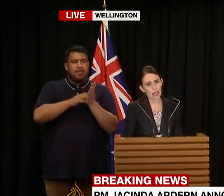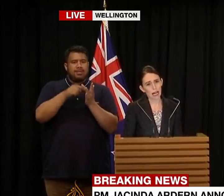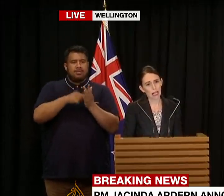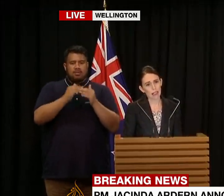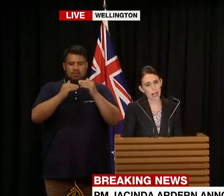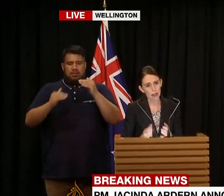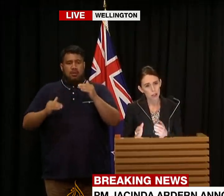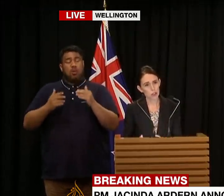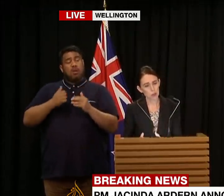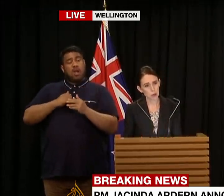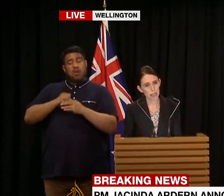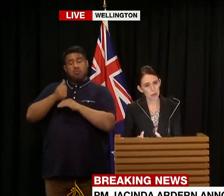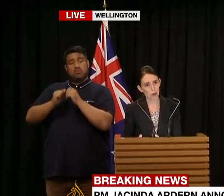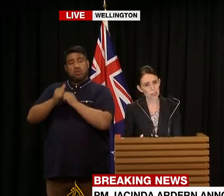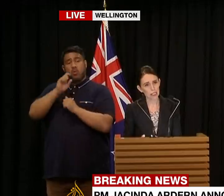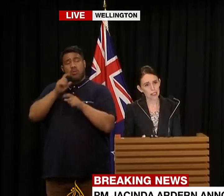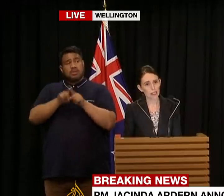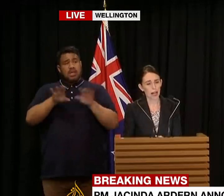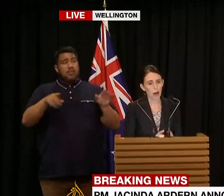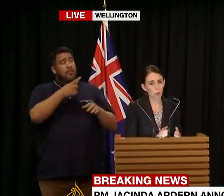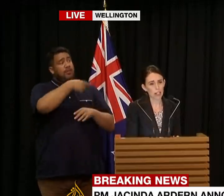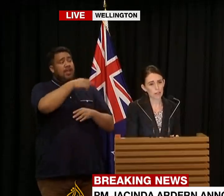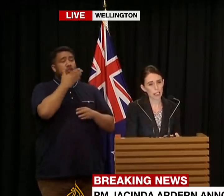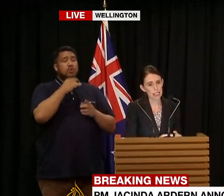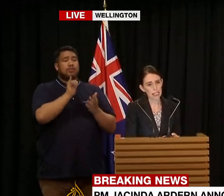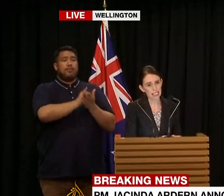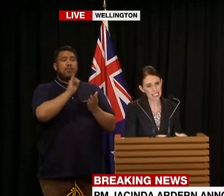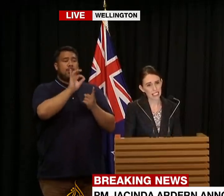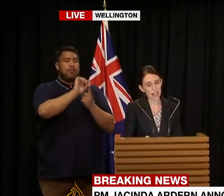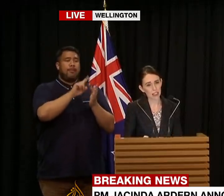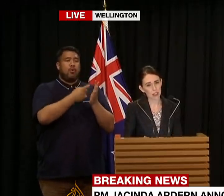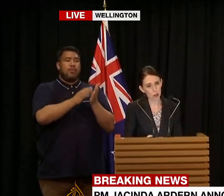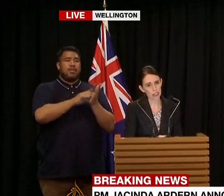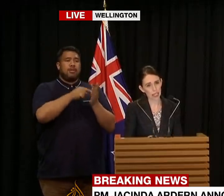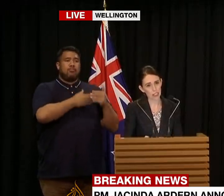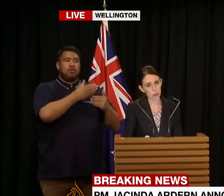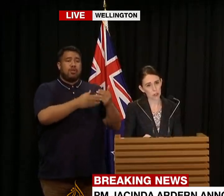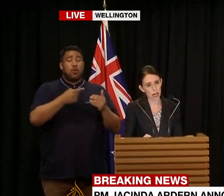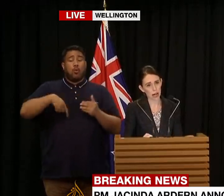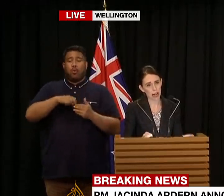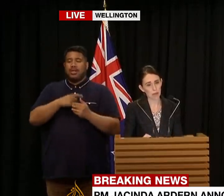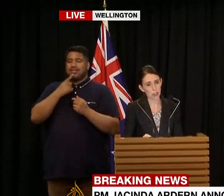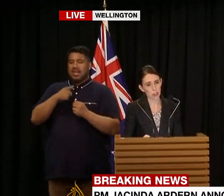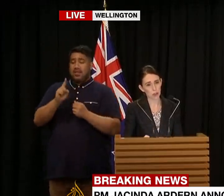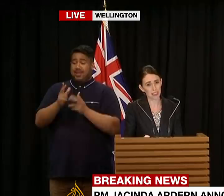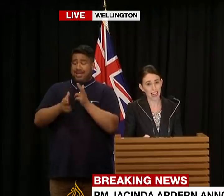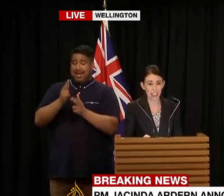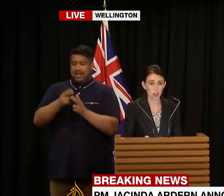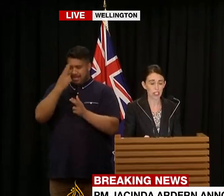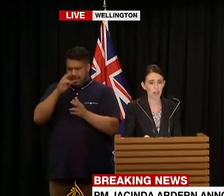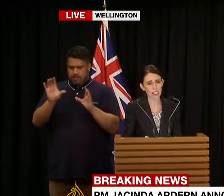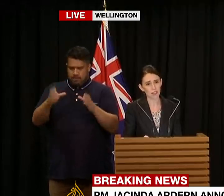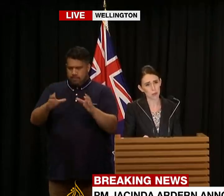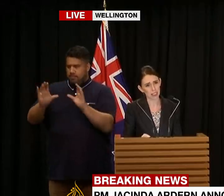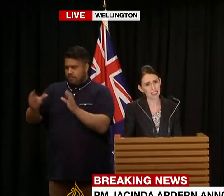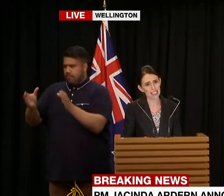outcome. They've used a permitting process. We've instead designated those guns which have been determined and